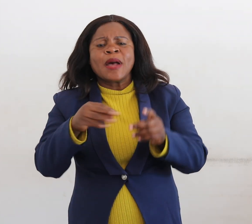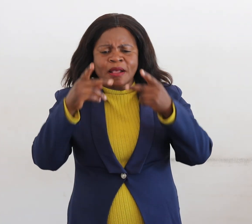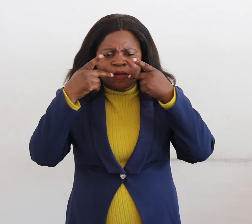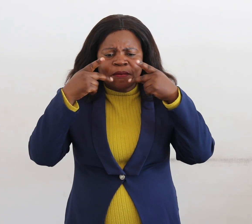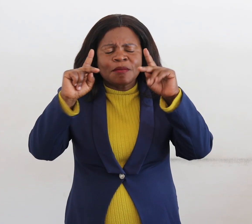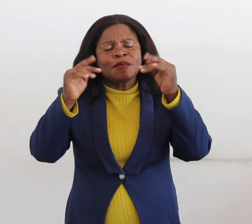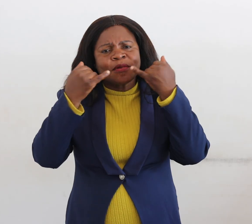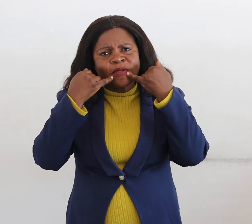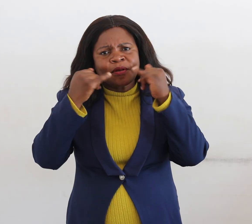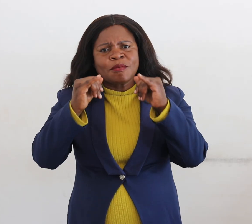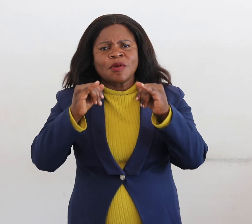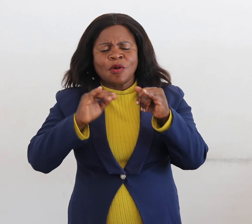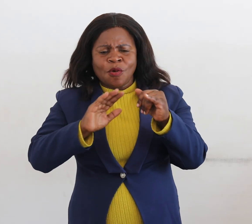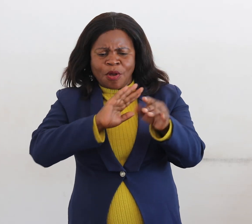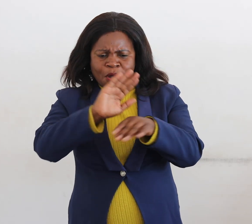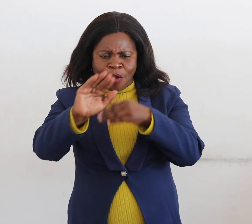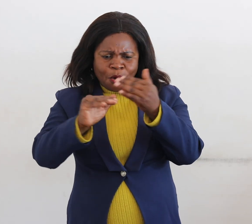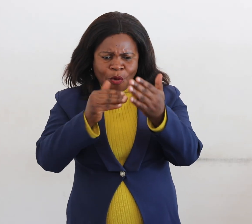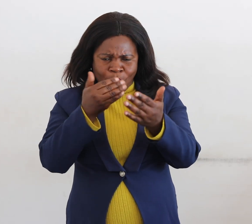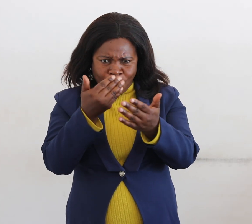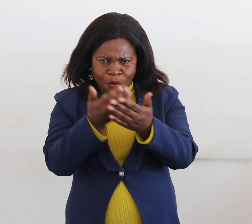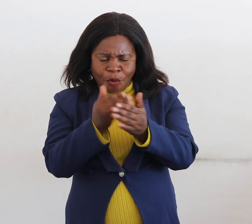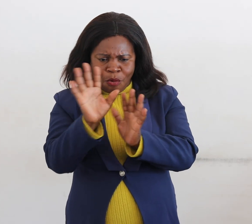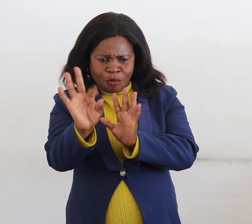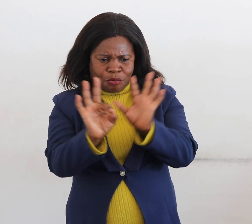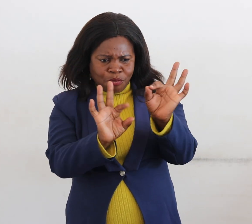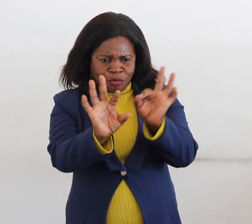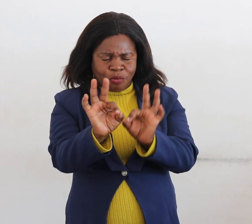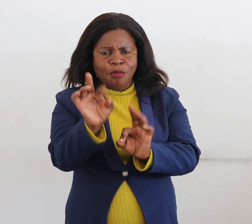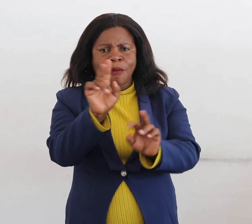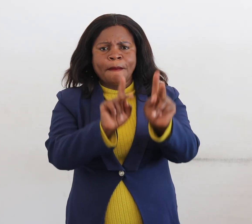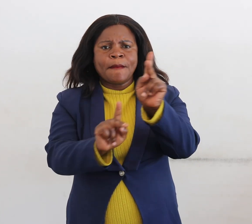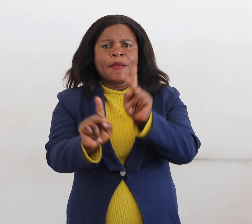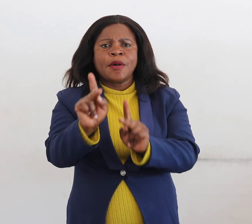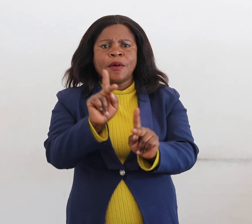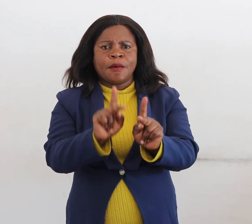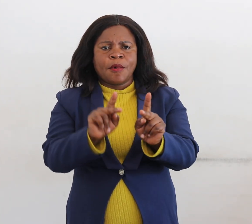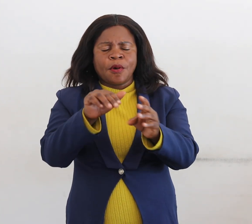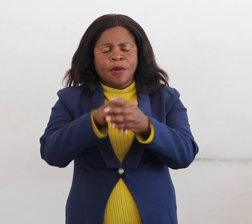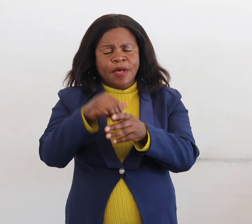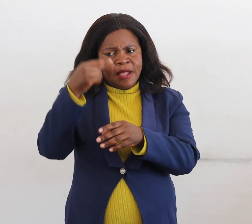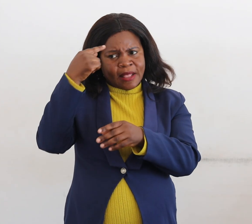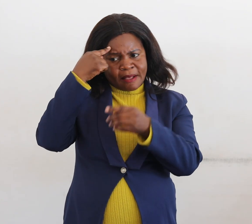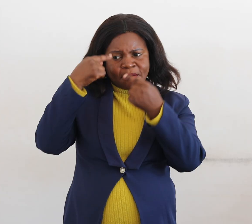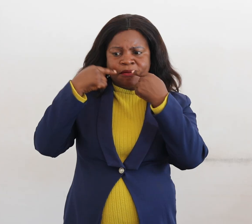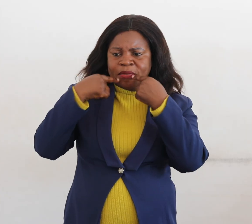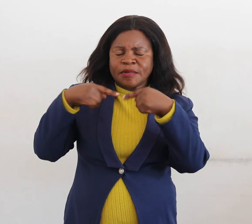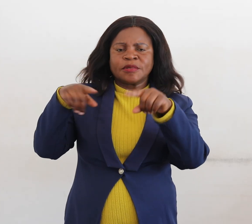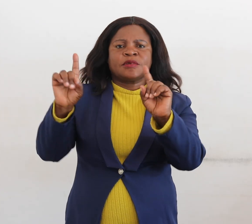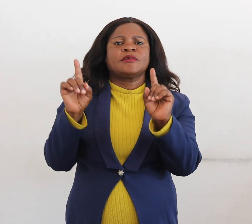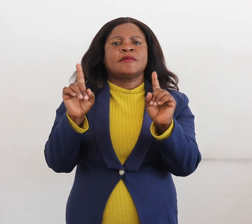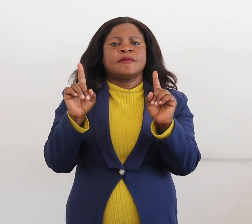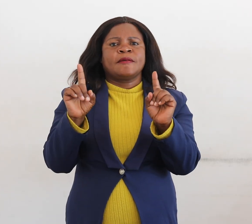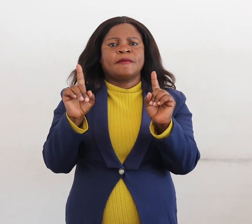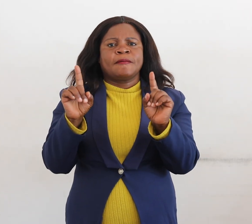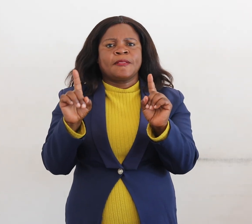of all validly nominated candidates in the Government Gazette, in a newspaper